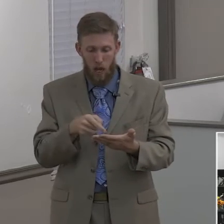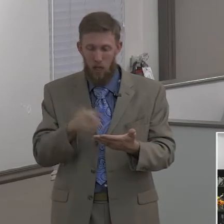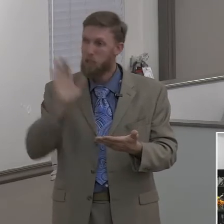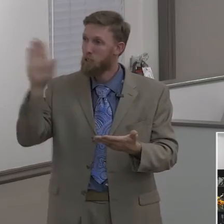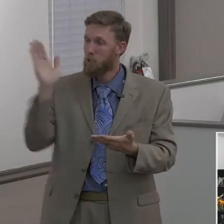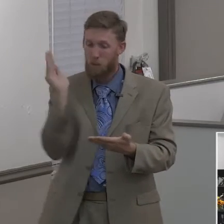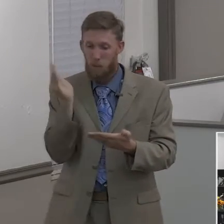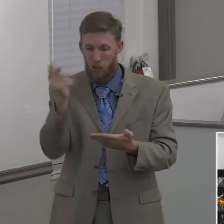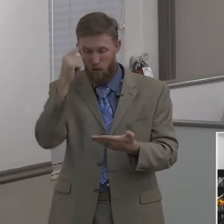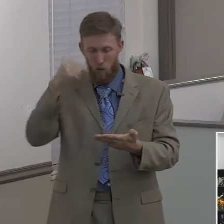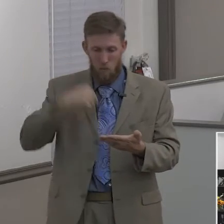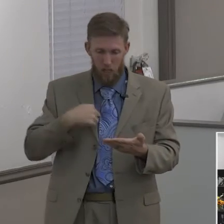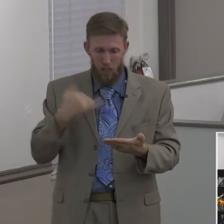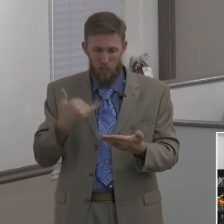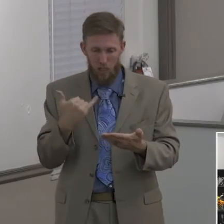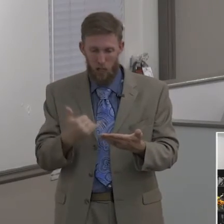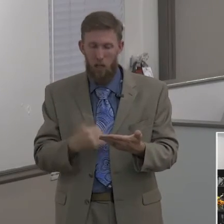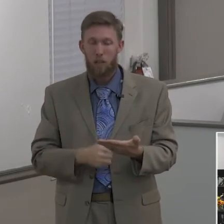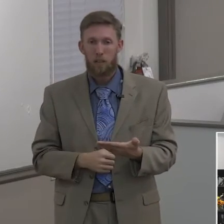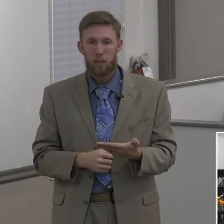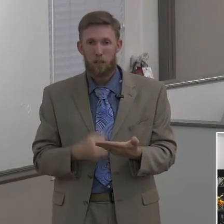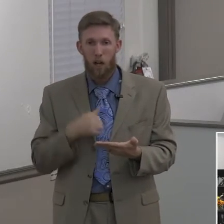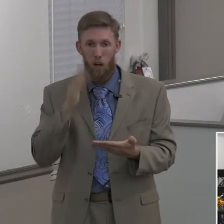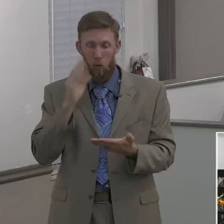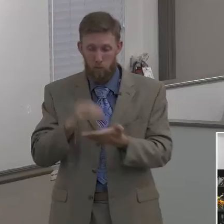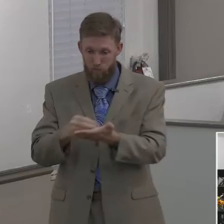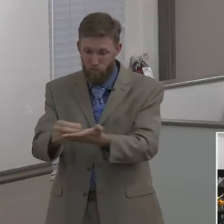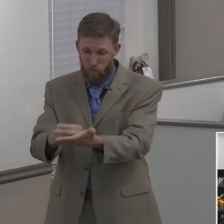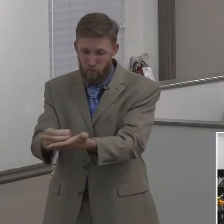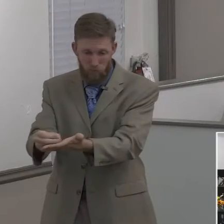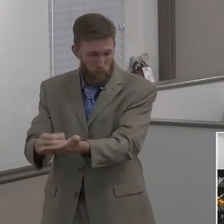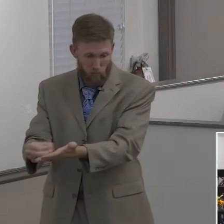God's message for me today. I'm going to write that down.